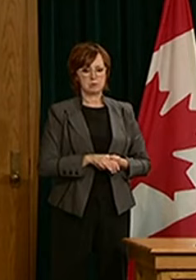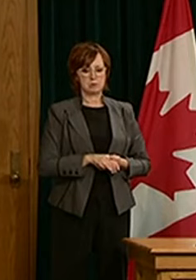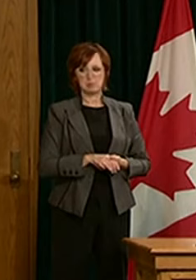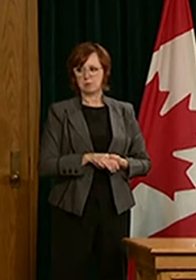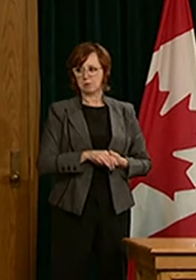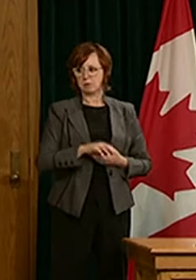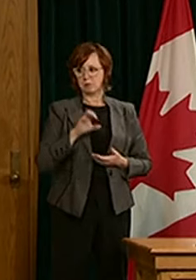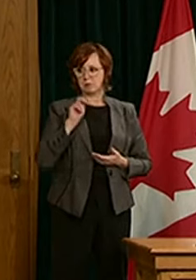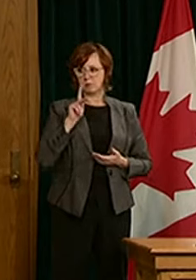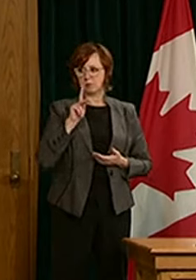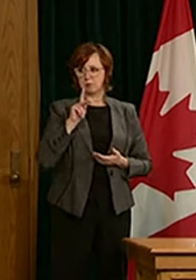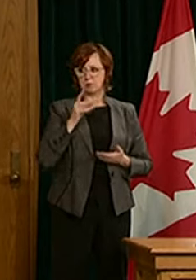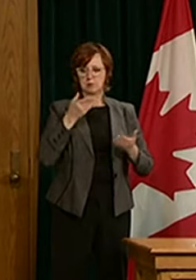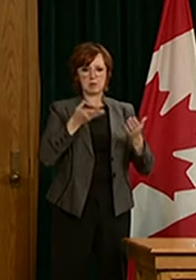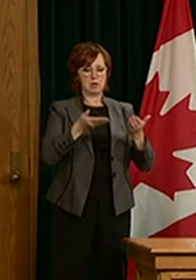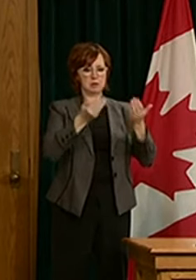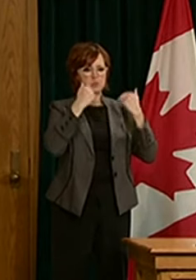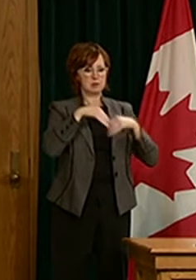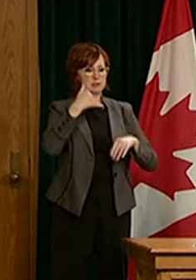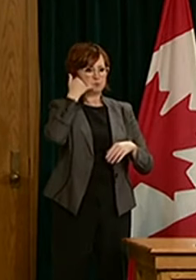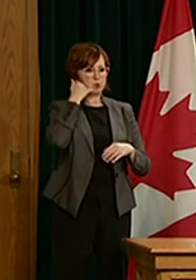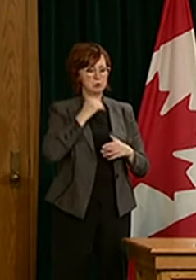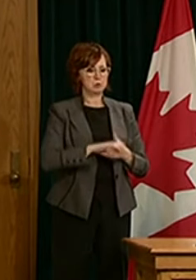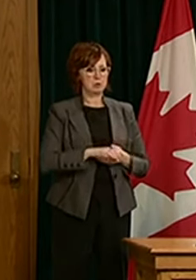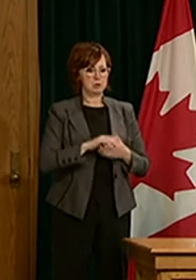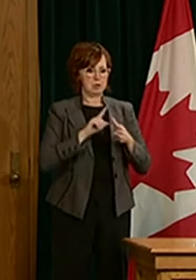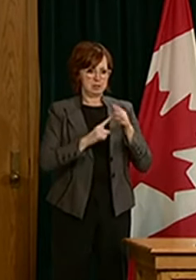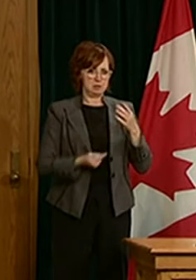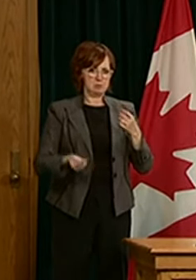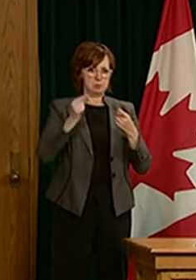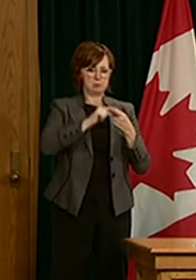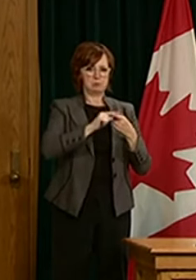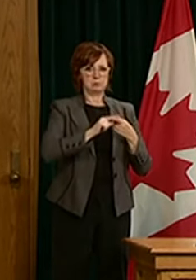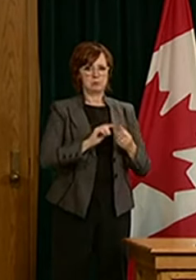Okay, well, let's go to the next caller and we'll come back.